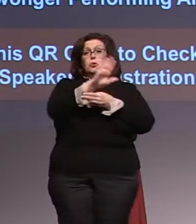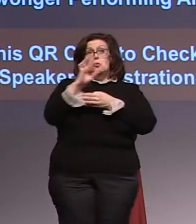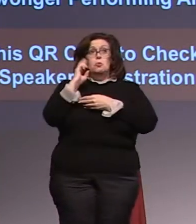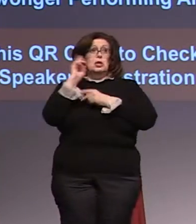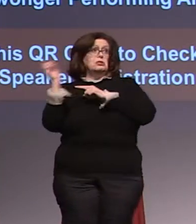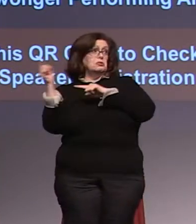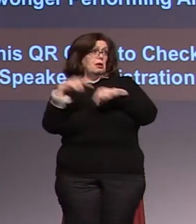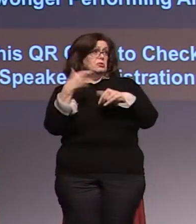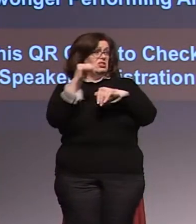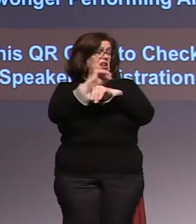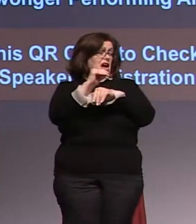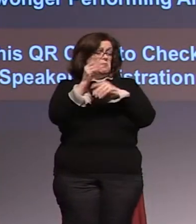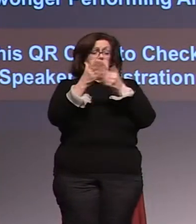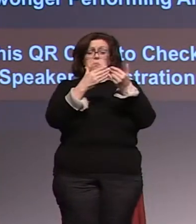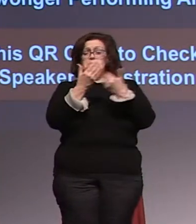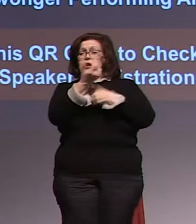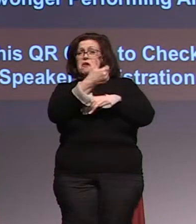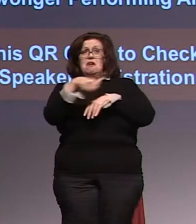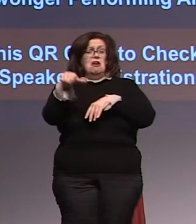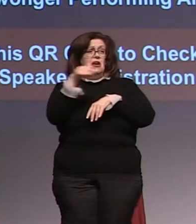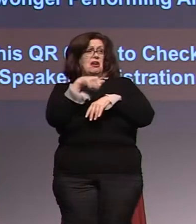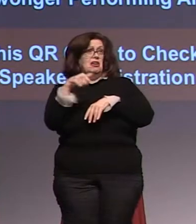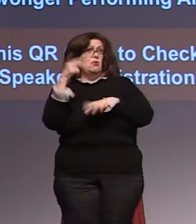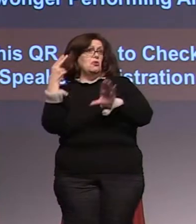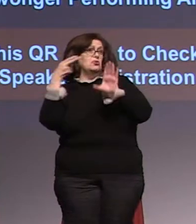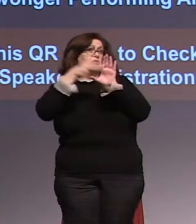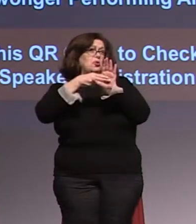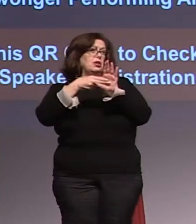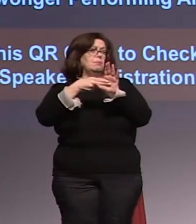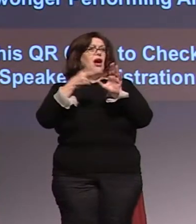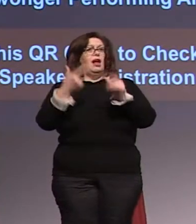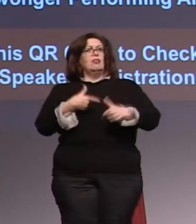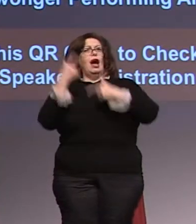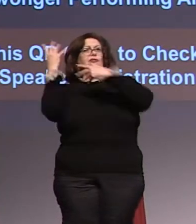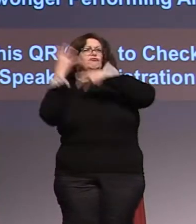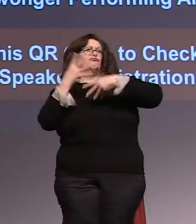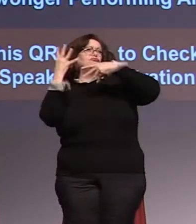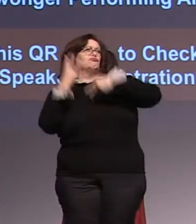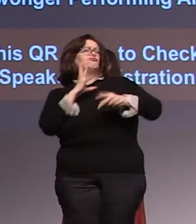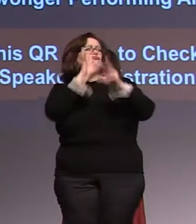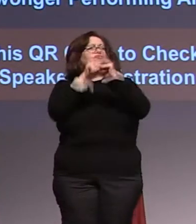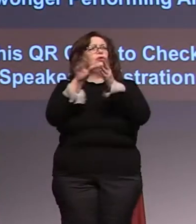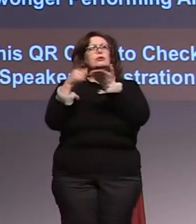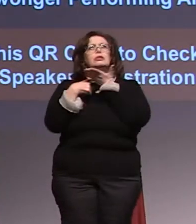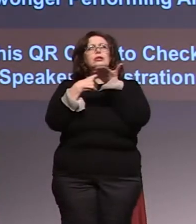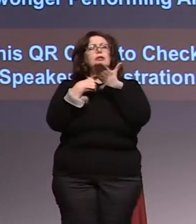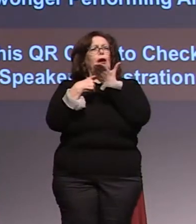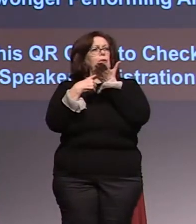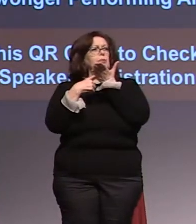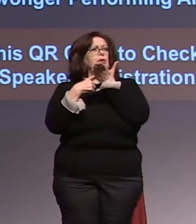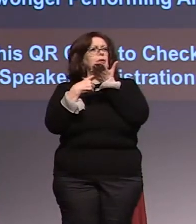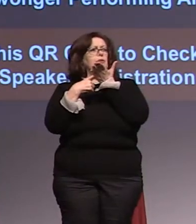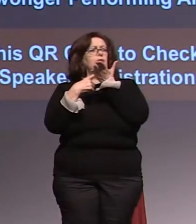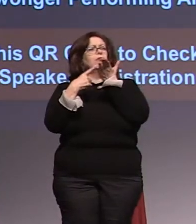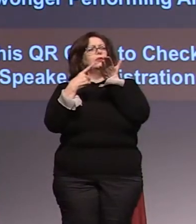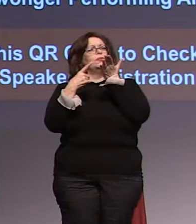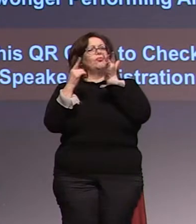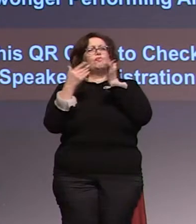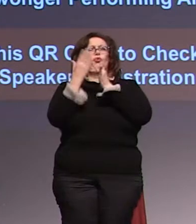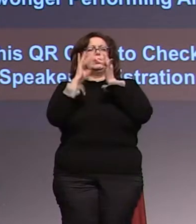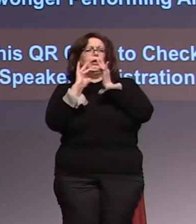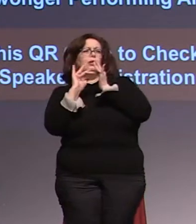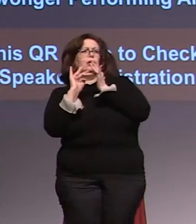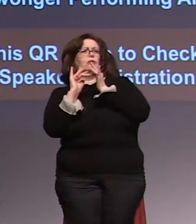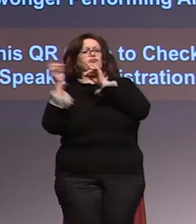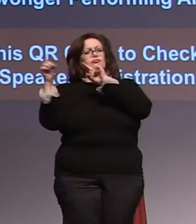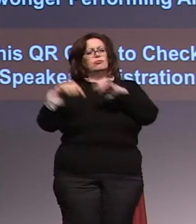the room tonight, or those who've joined us by live stream and are participating in the conversation in that way, I believe you're here